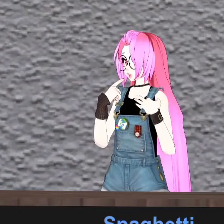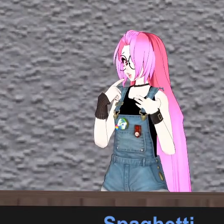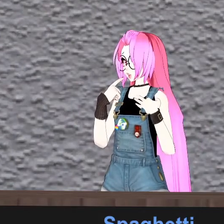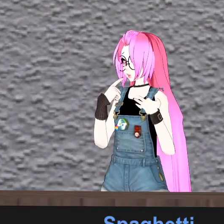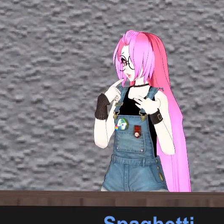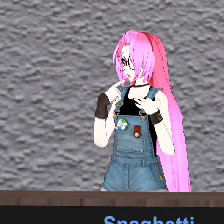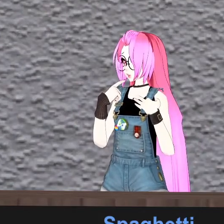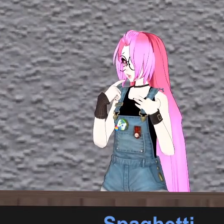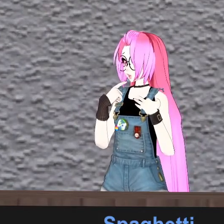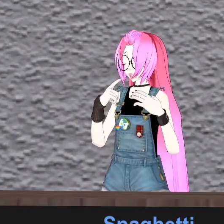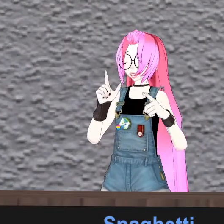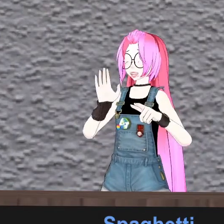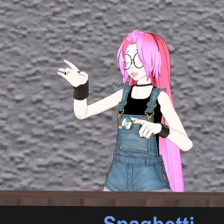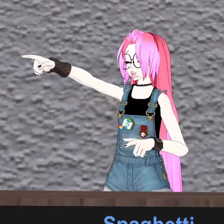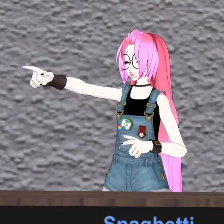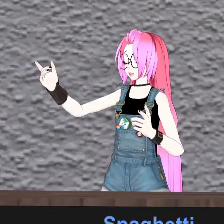Hmm. All right. Oh, well.